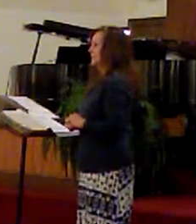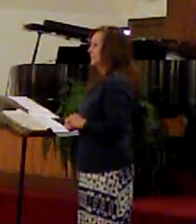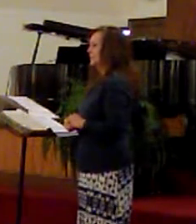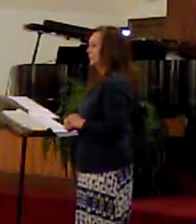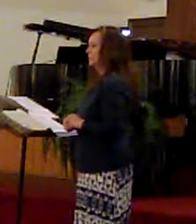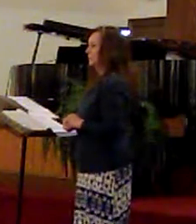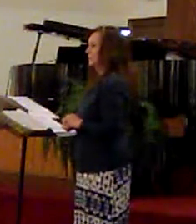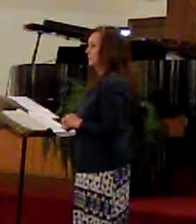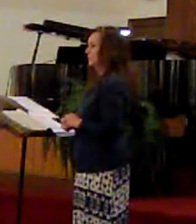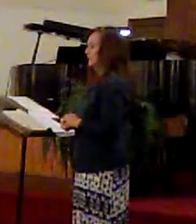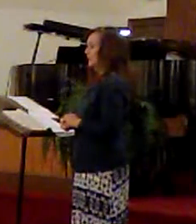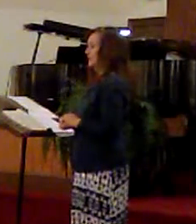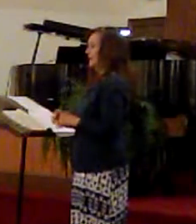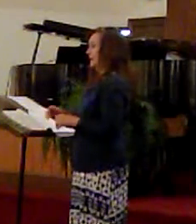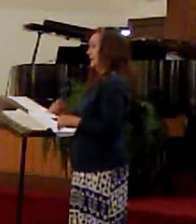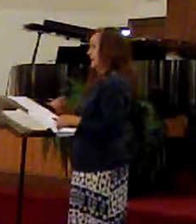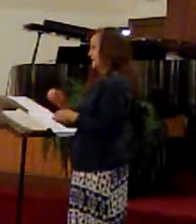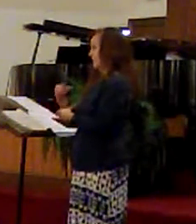Like the creation.